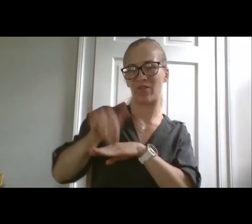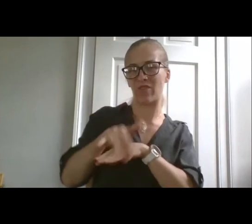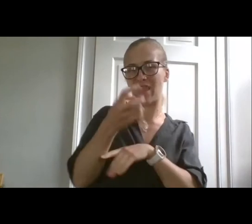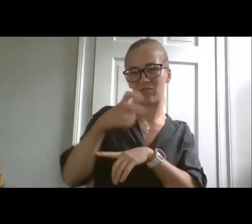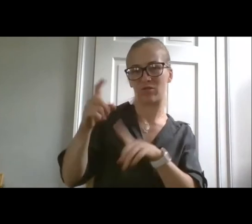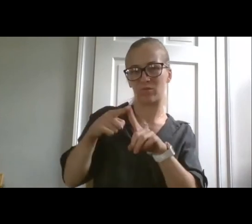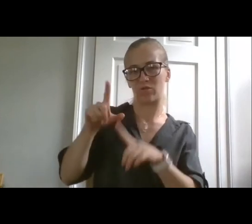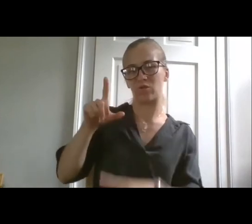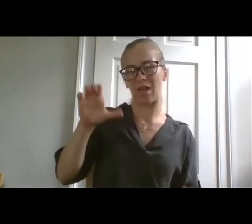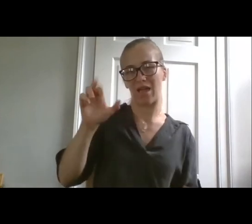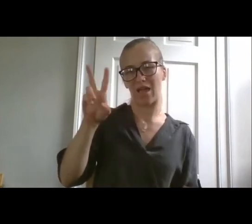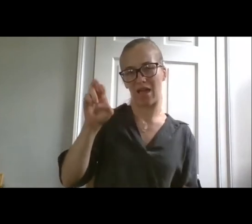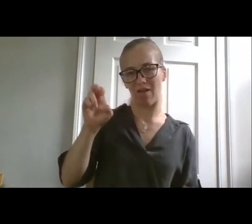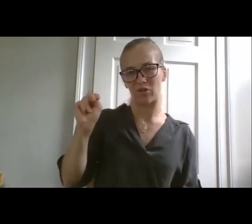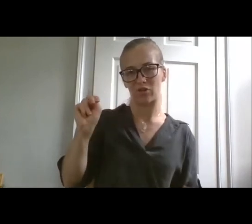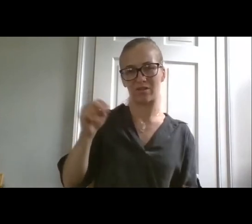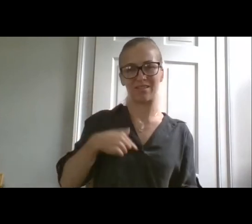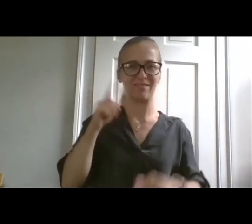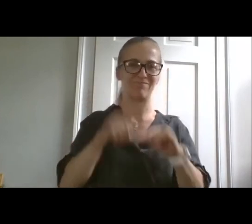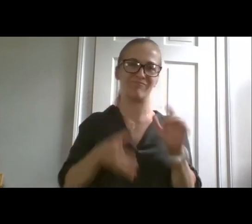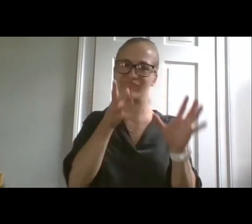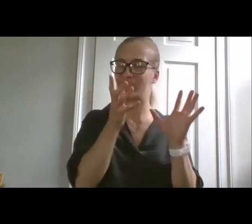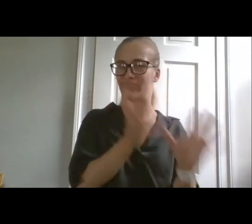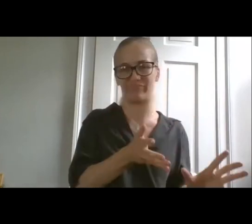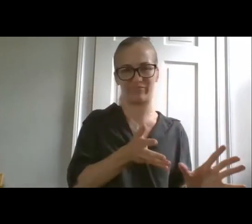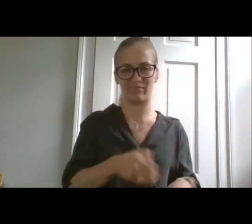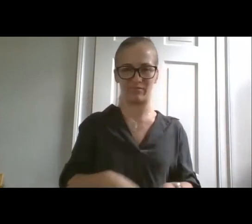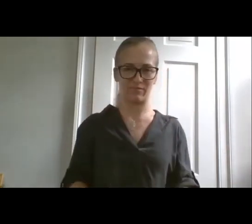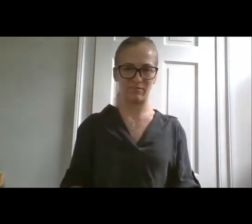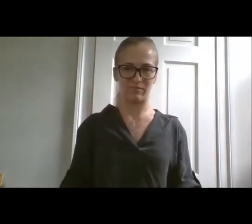Luray Caverns when I couldn't stop from throwing up.